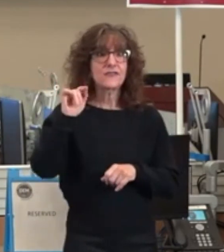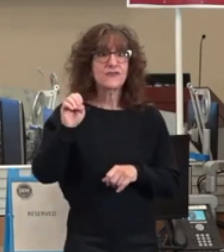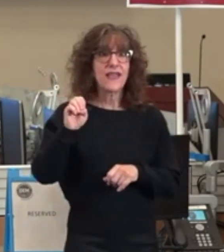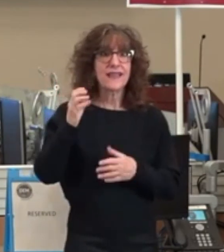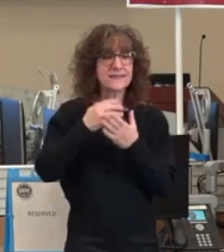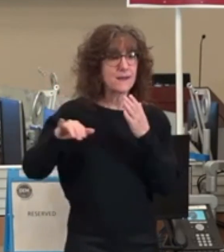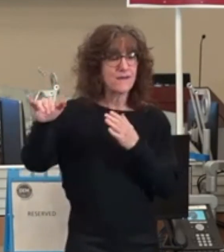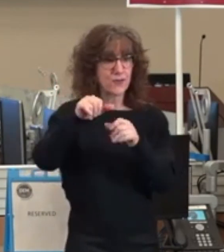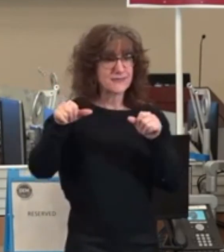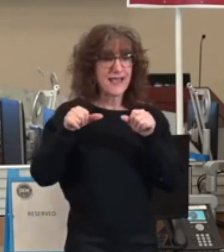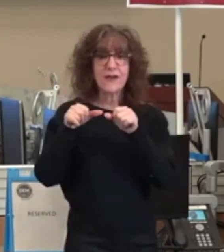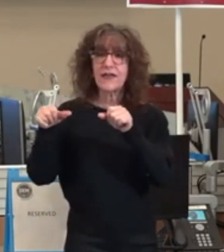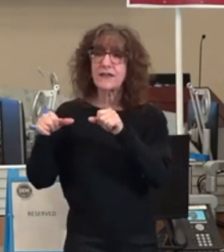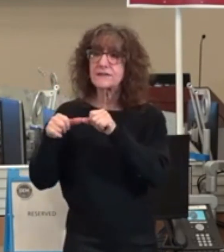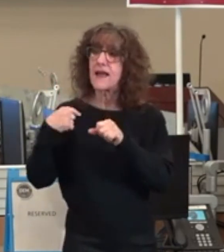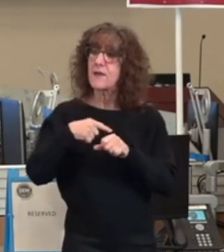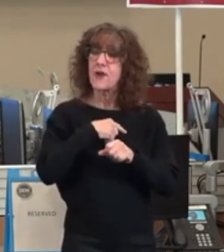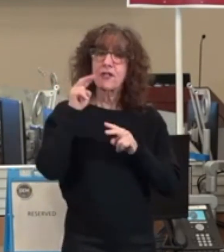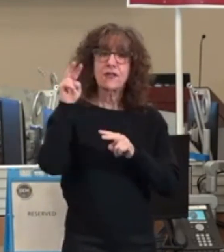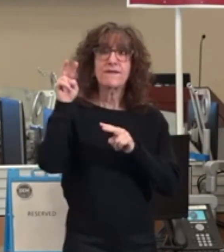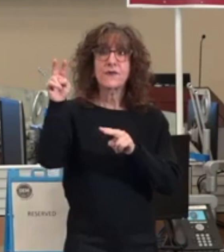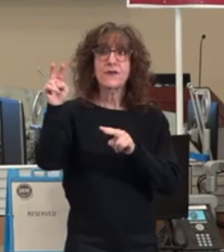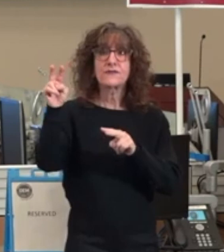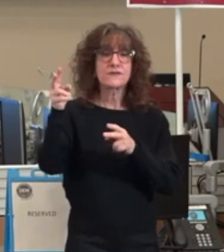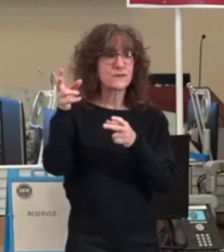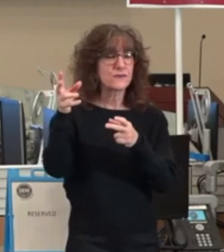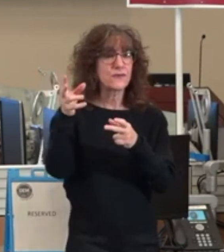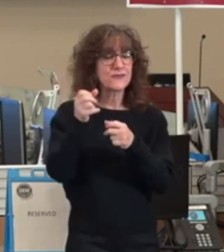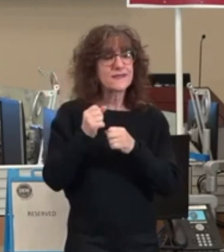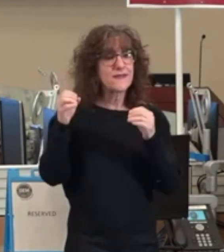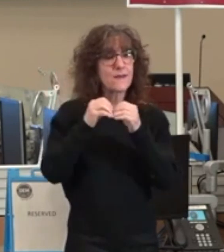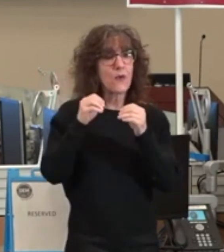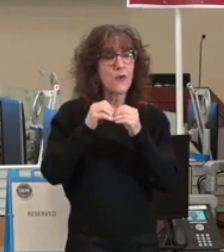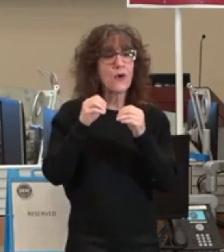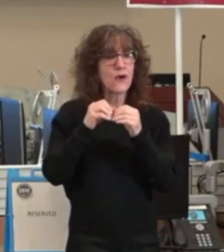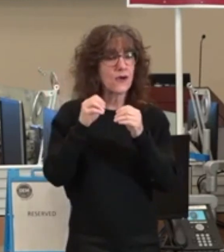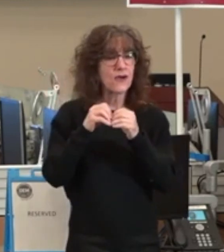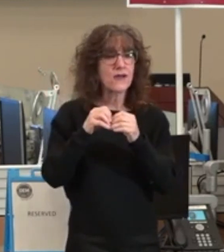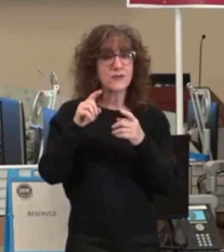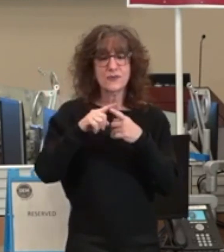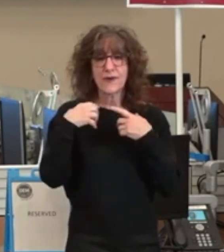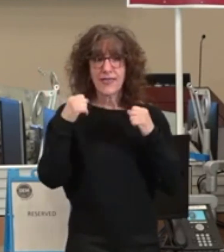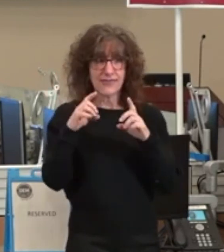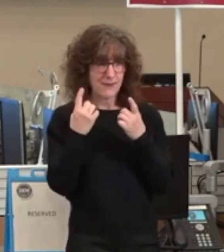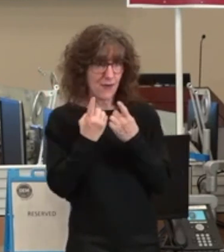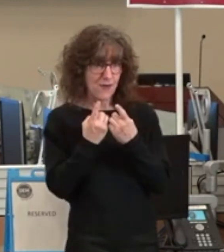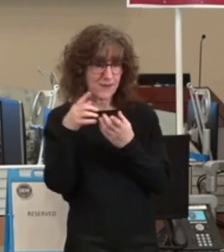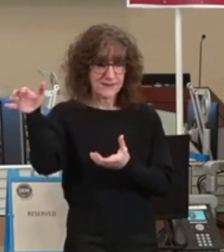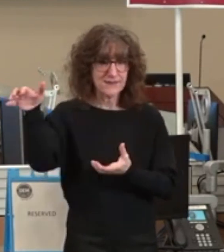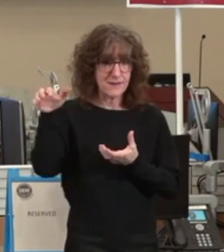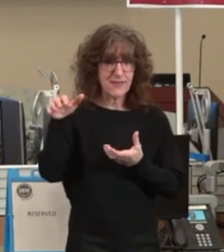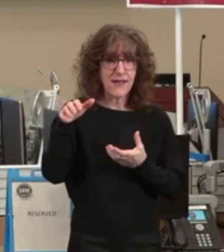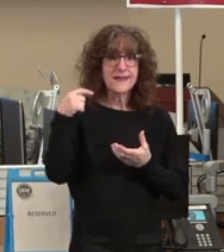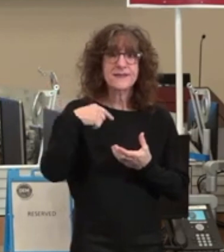some of those zip codes. And we are also looking forward to receiving additional supply to our health department so that we